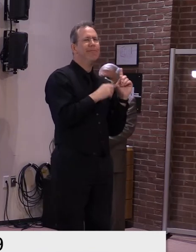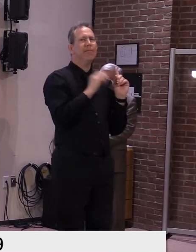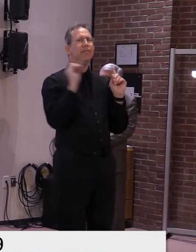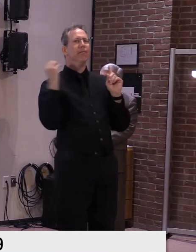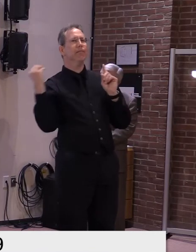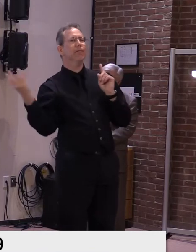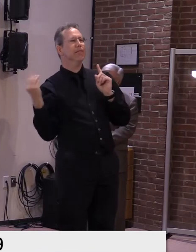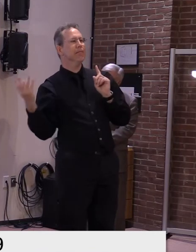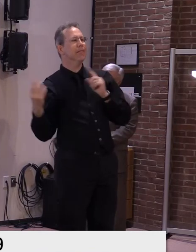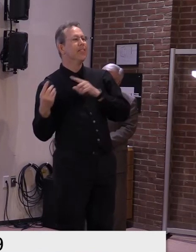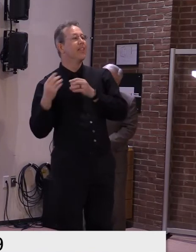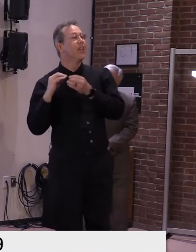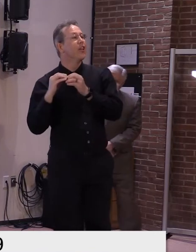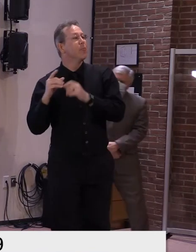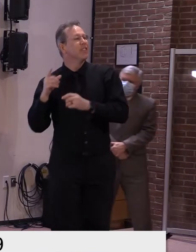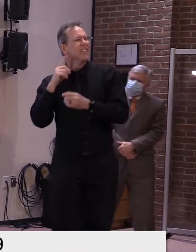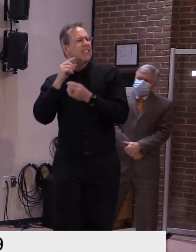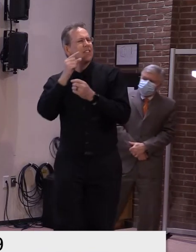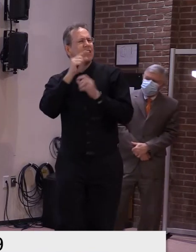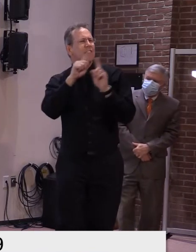Yeah,